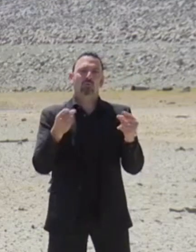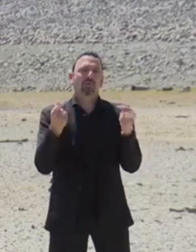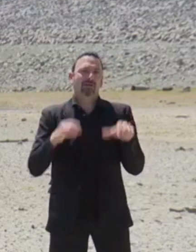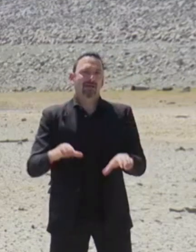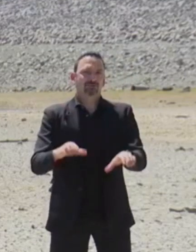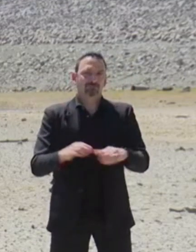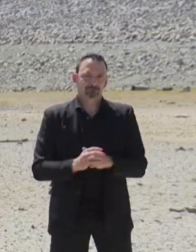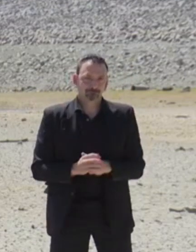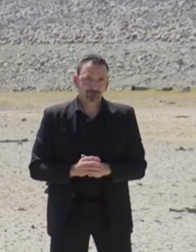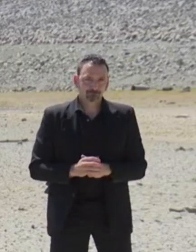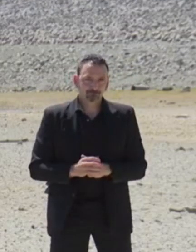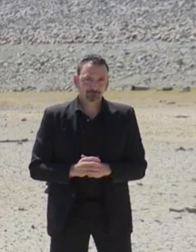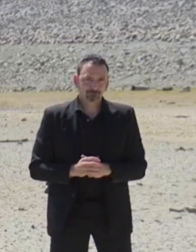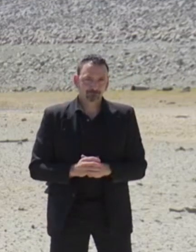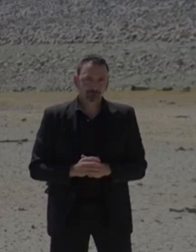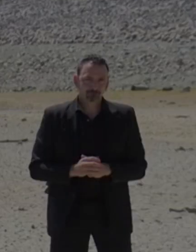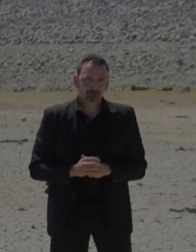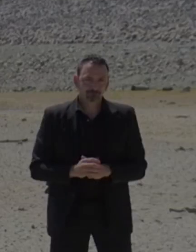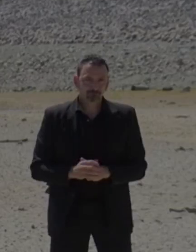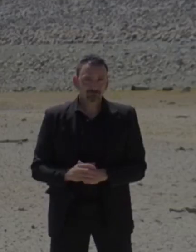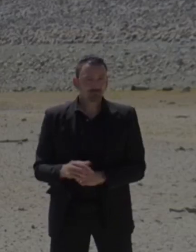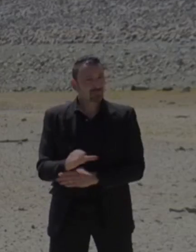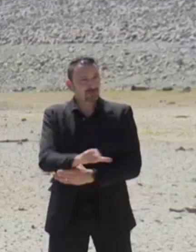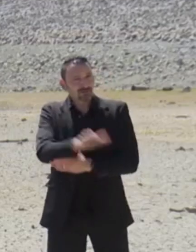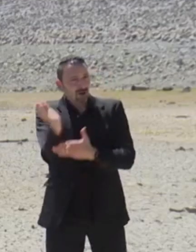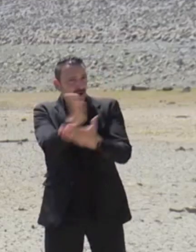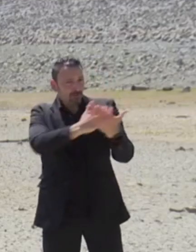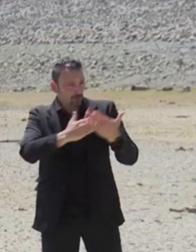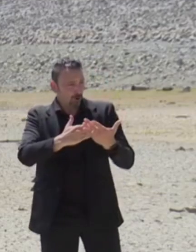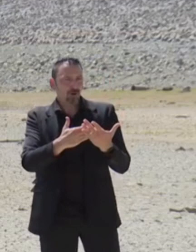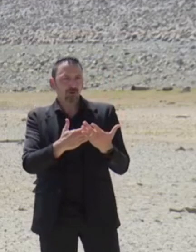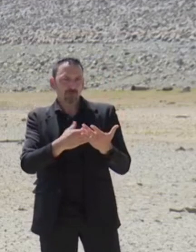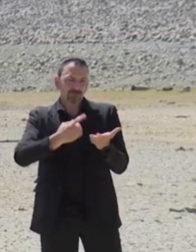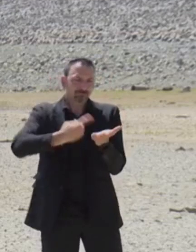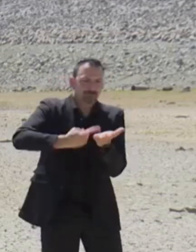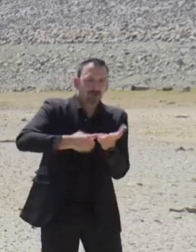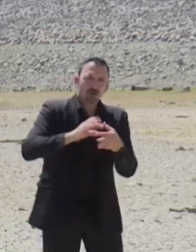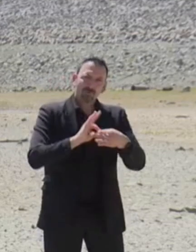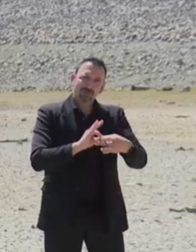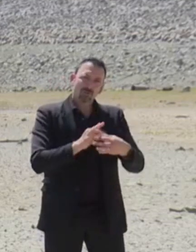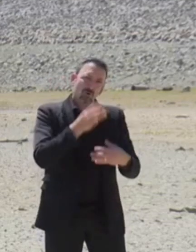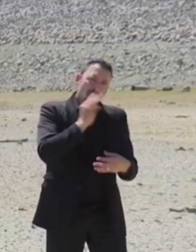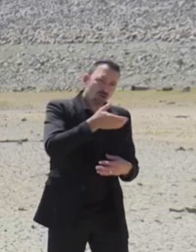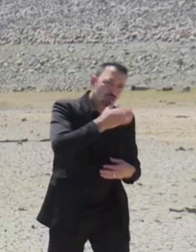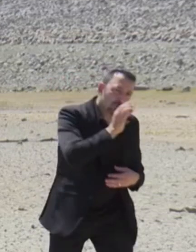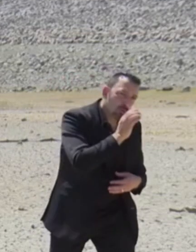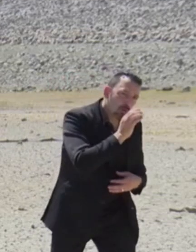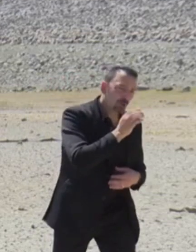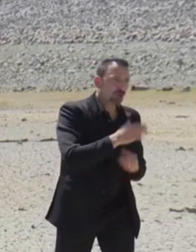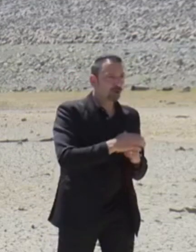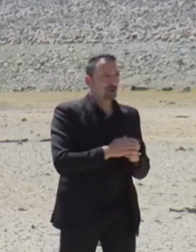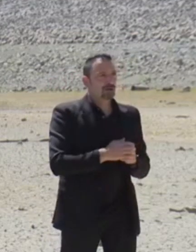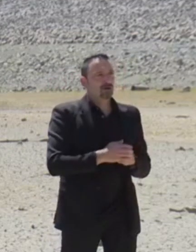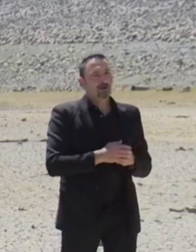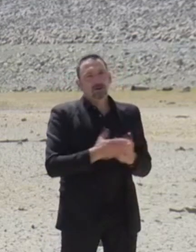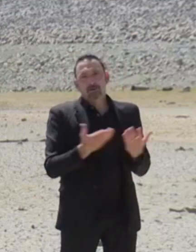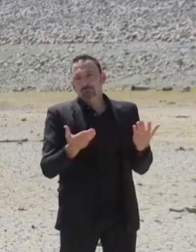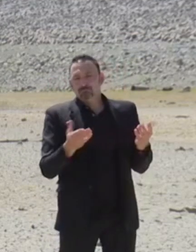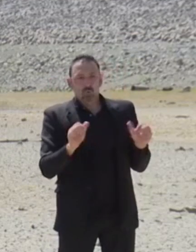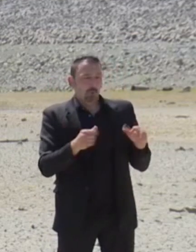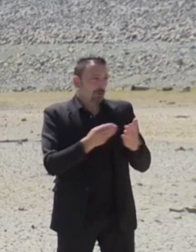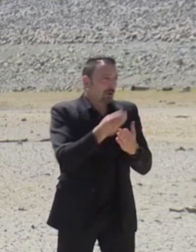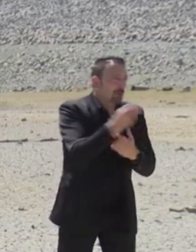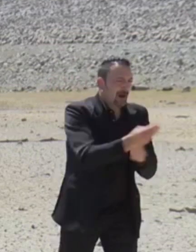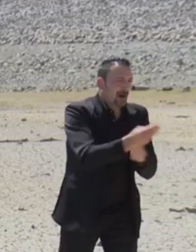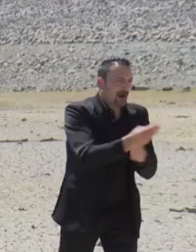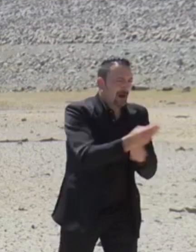is around procurement. So allowing us to quickly, on the drinking water side, buy equipment or other resources